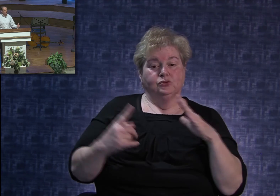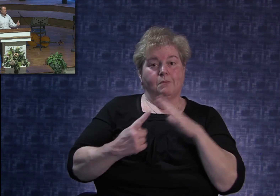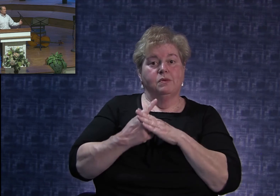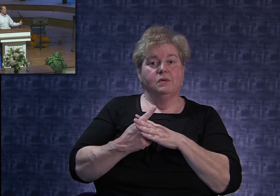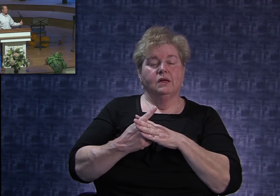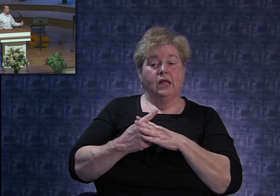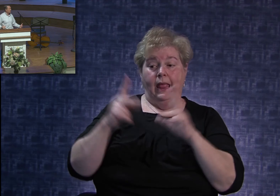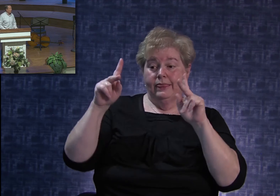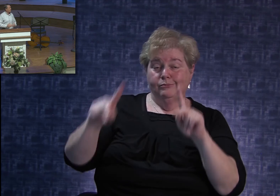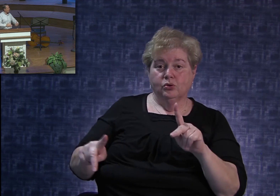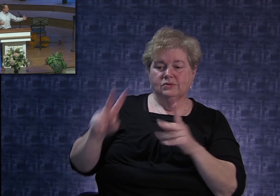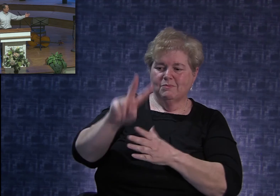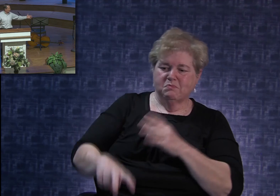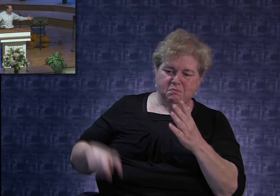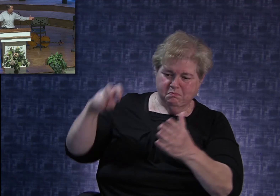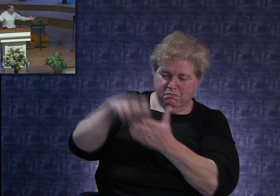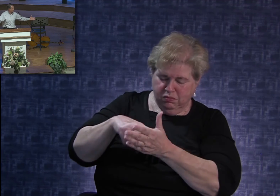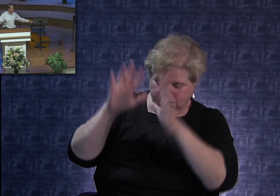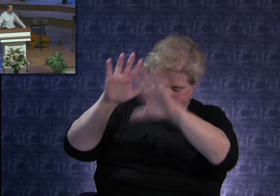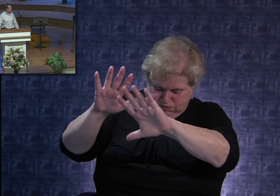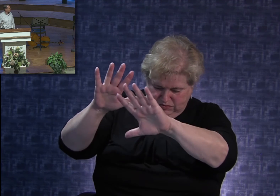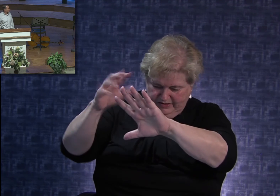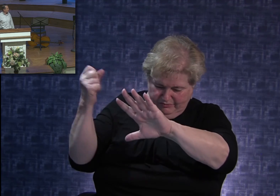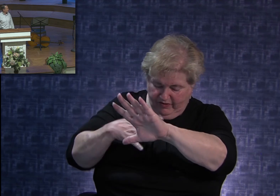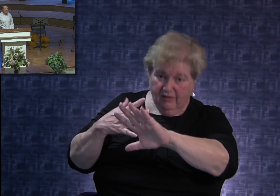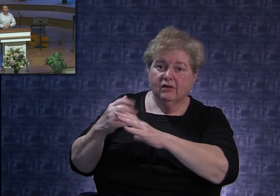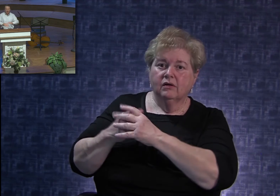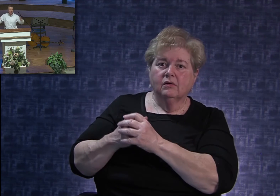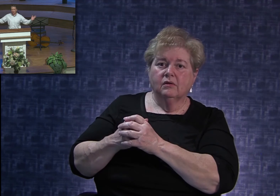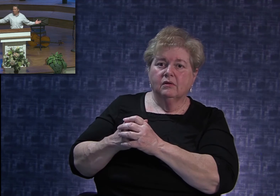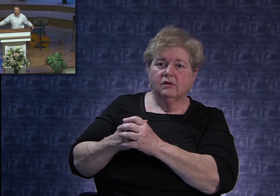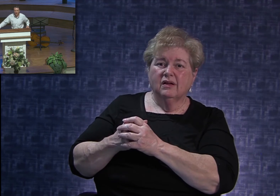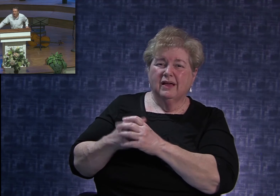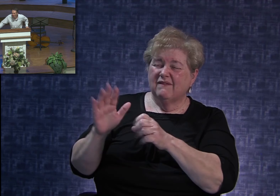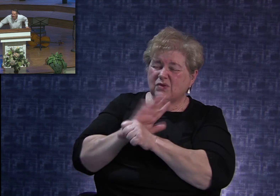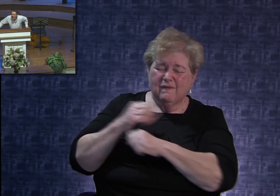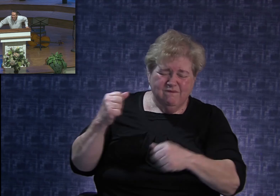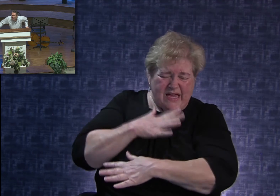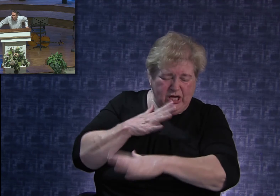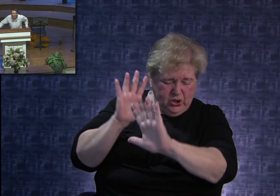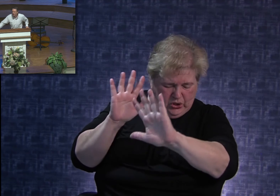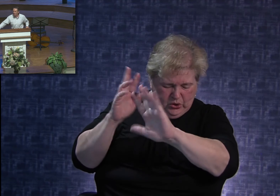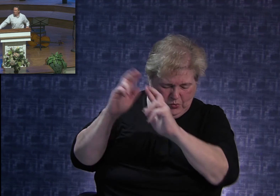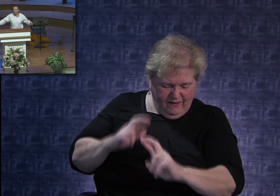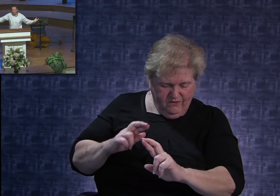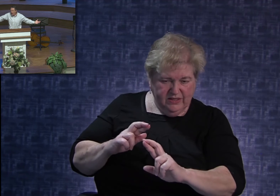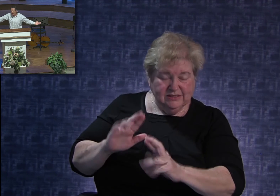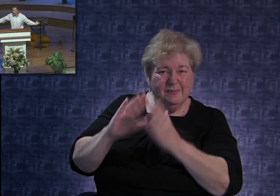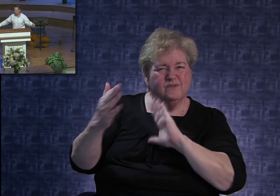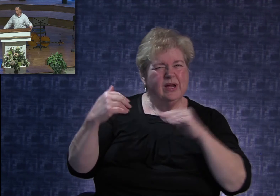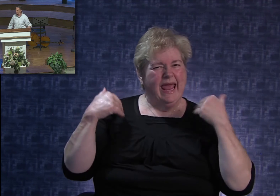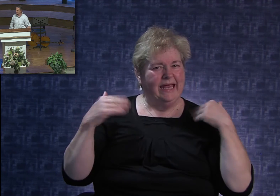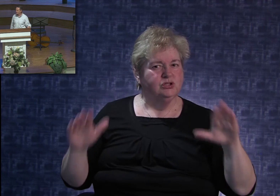the person in the presence of the angel falls on their face in absolute fear and reverence before